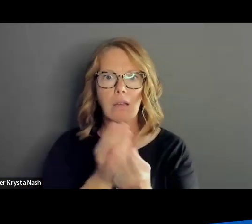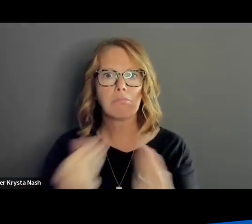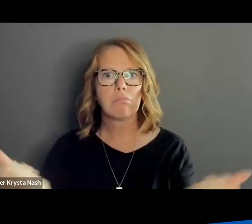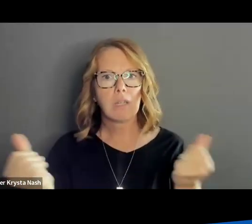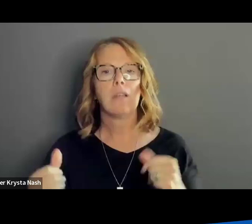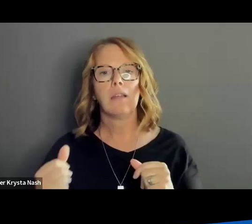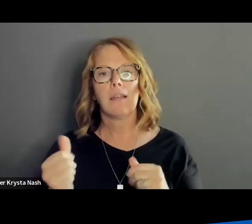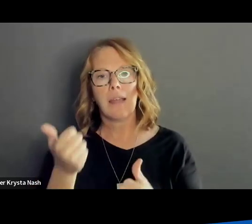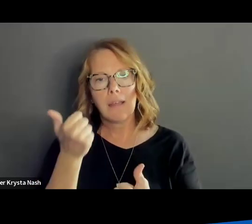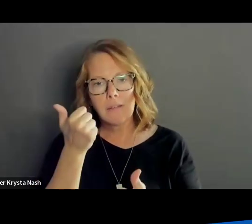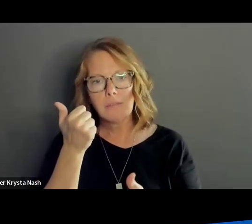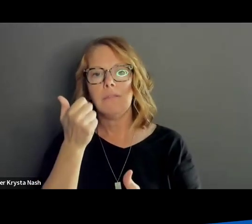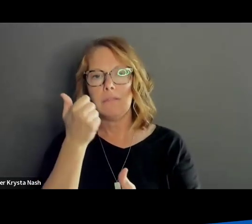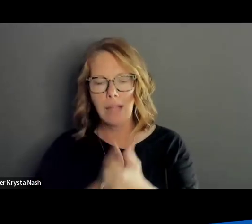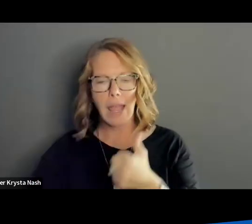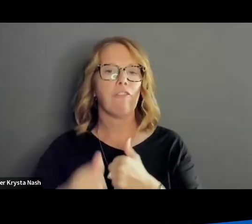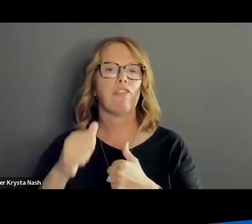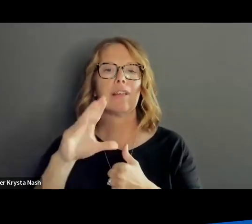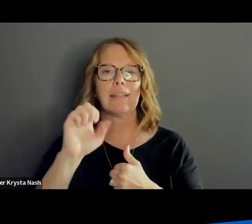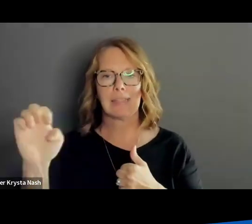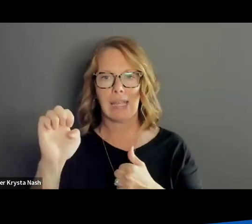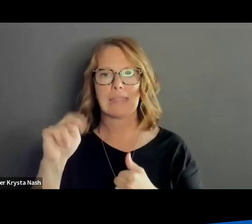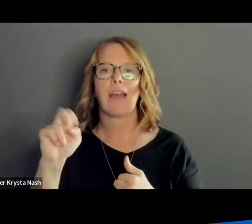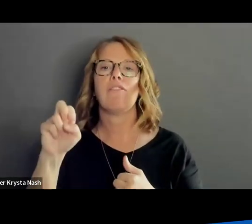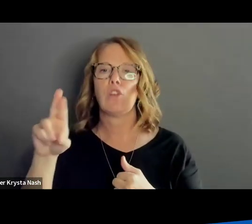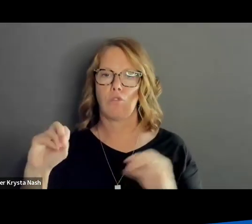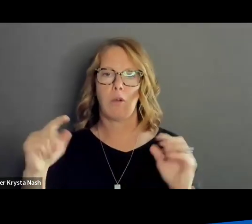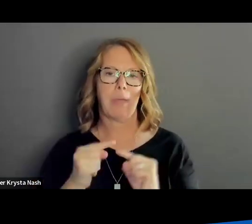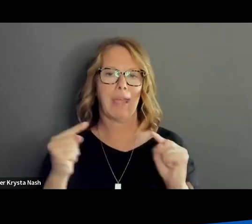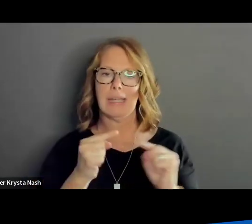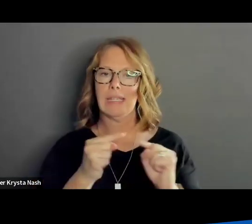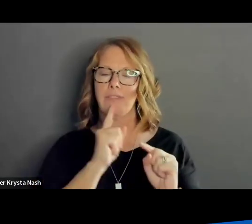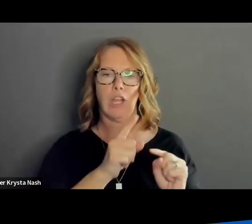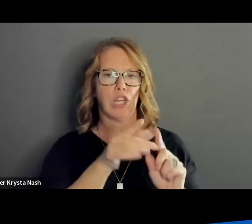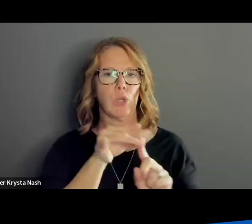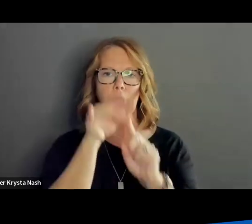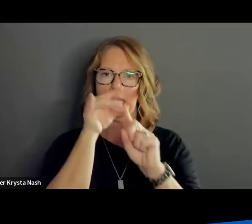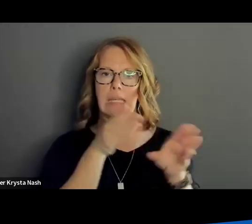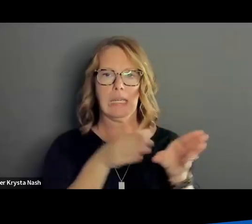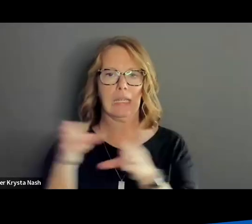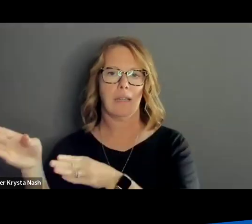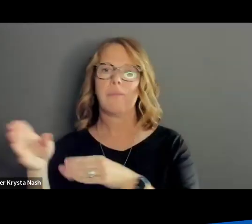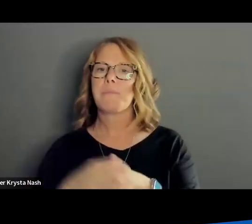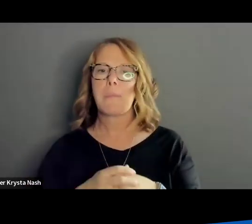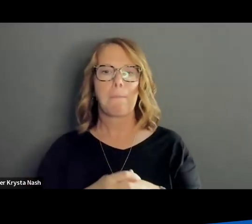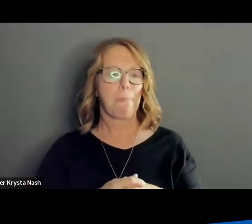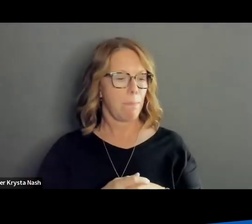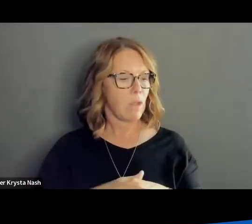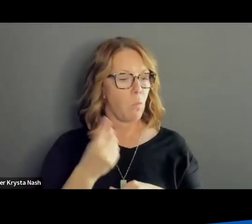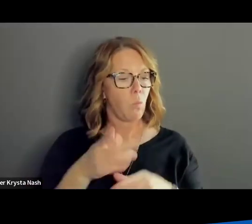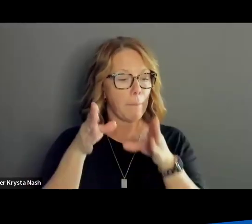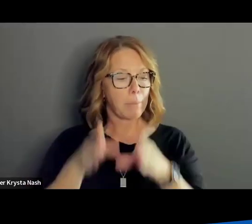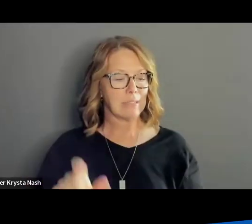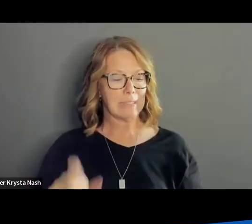every single case of neuropathic pain is unique. And what one person needs won't work for another, and what